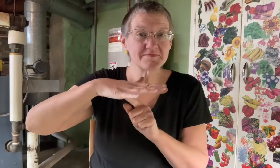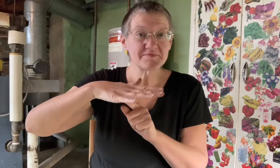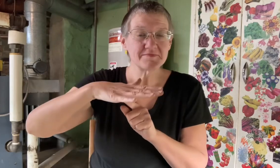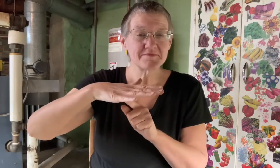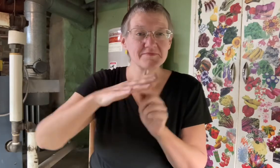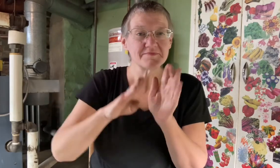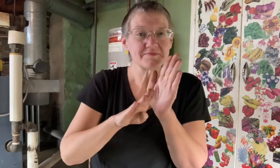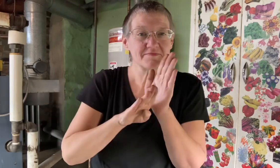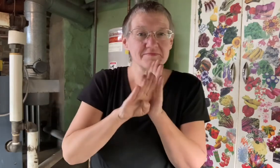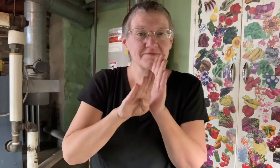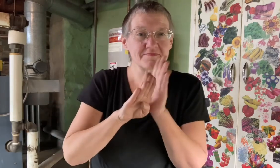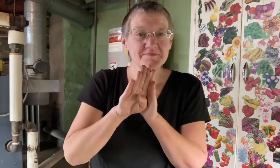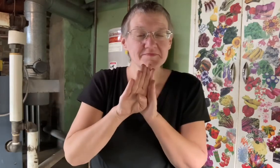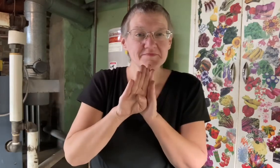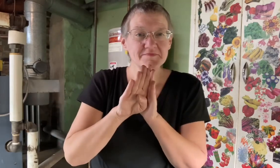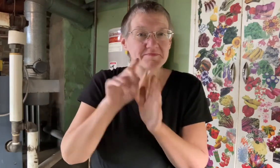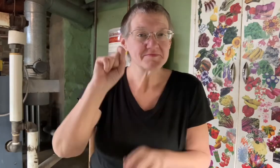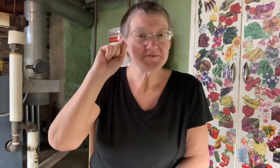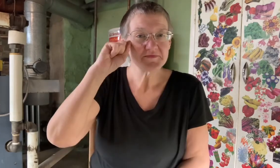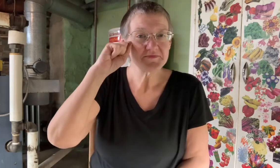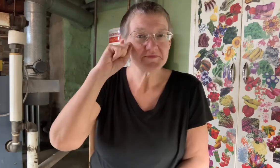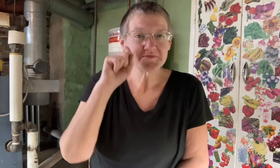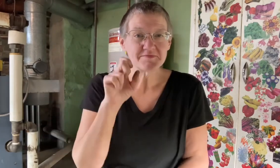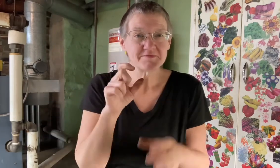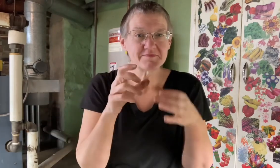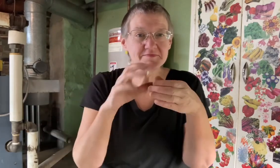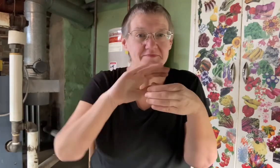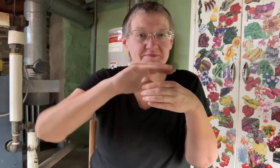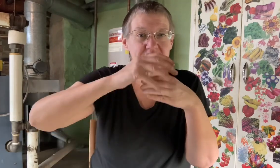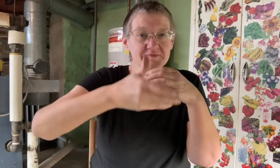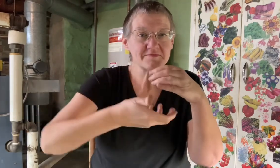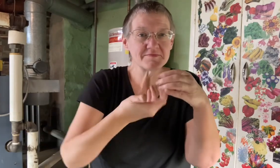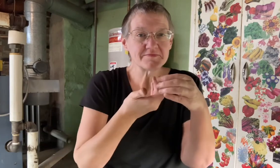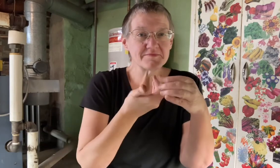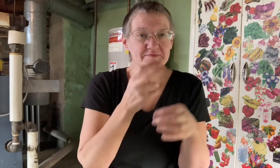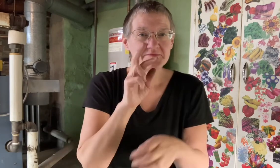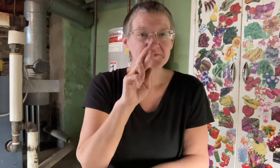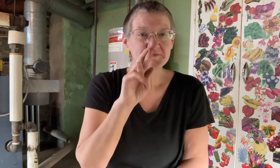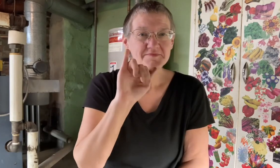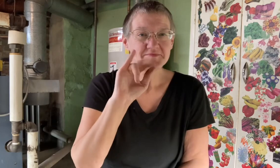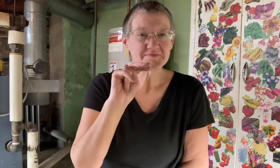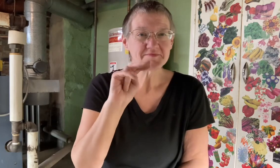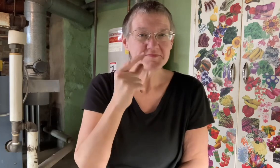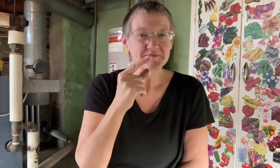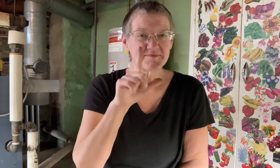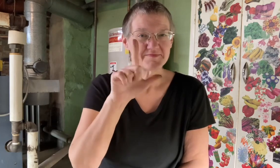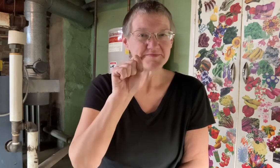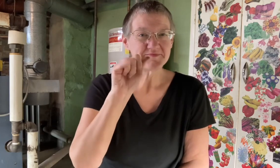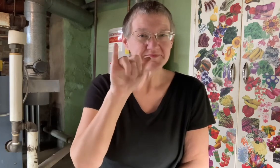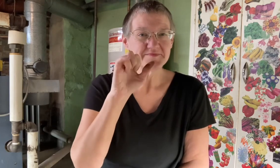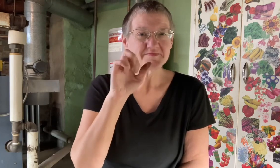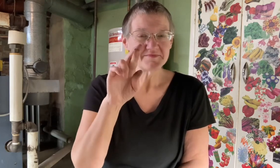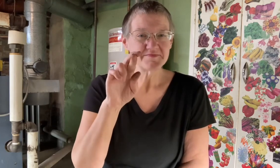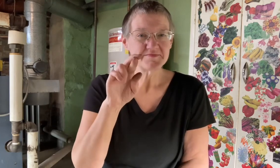So each leaf develops a layer of the onion, the rings.